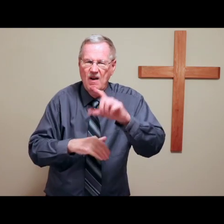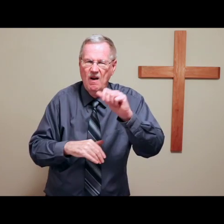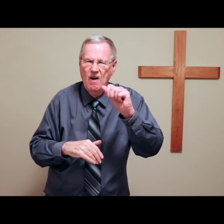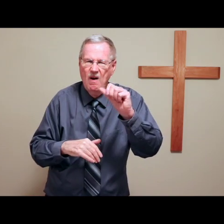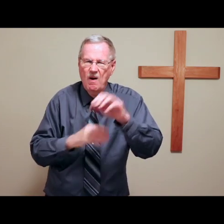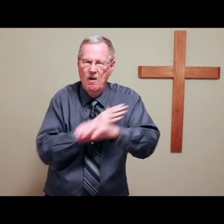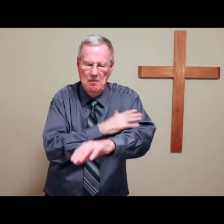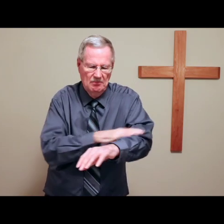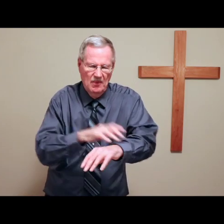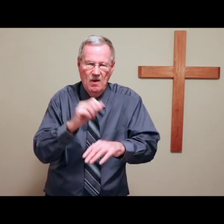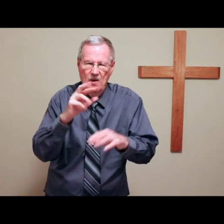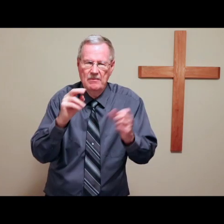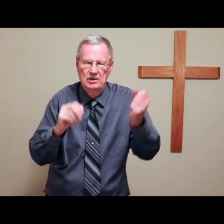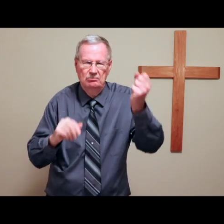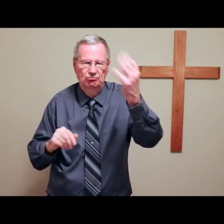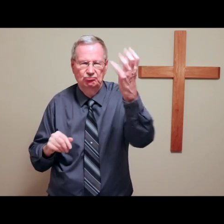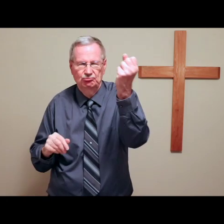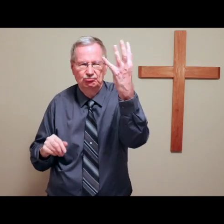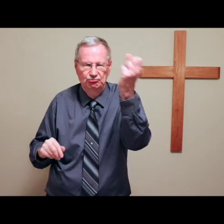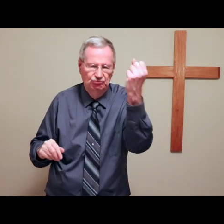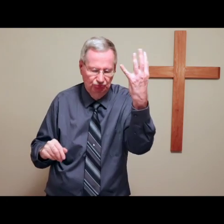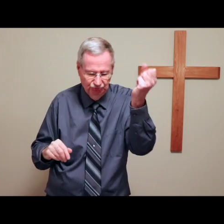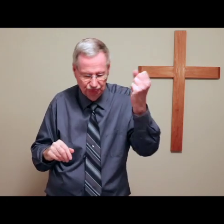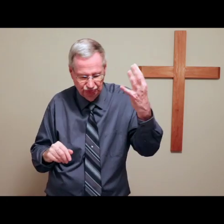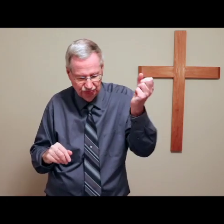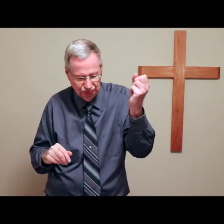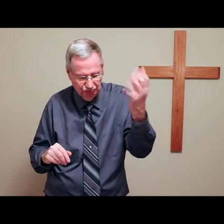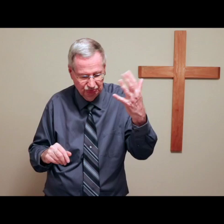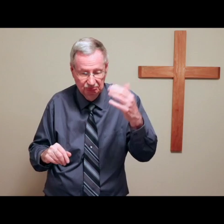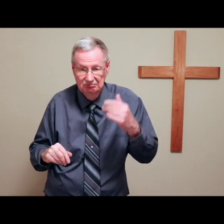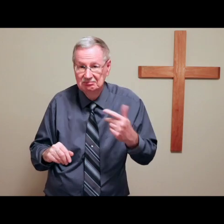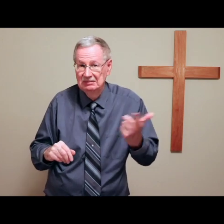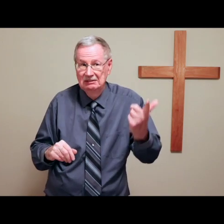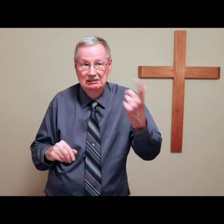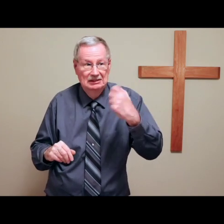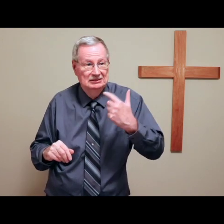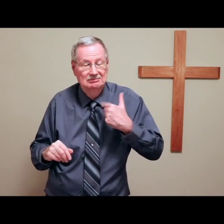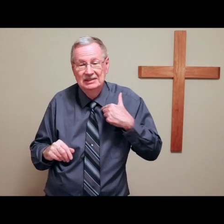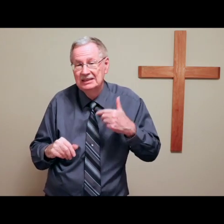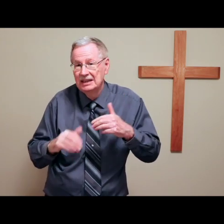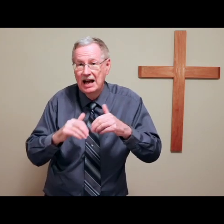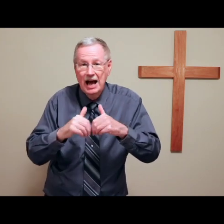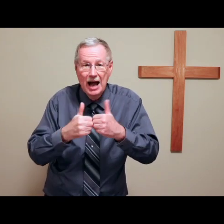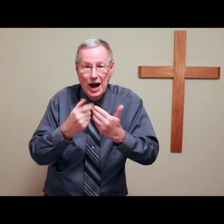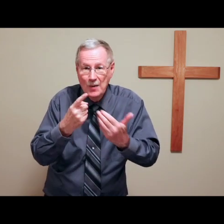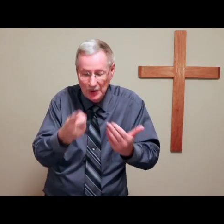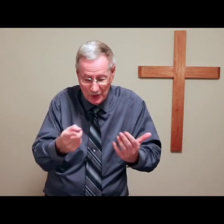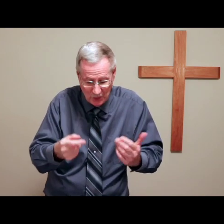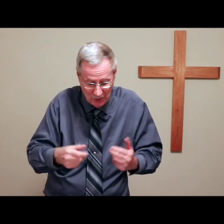arm to sign to me. He asked me, "How are you?"